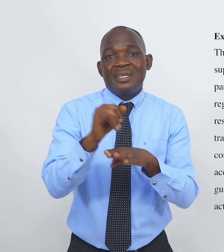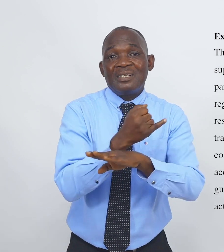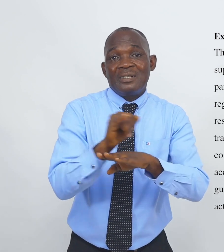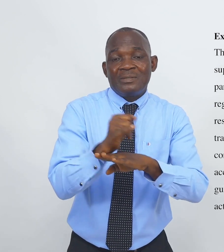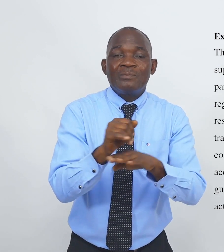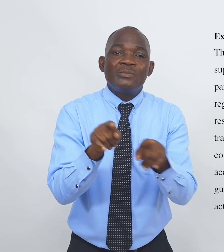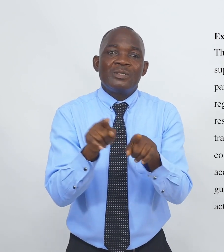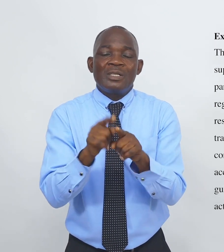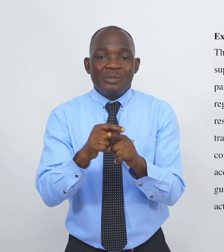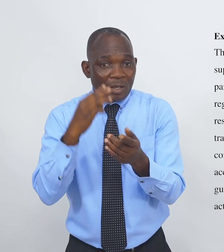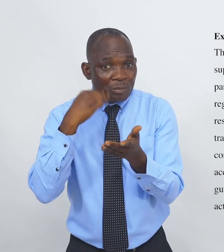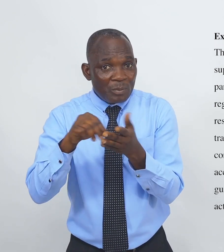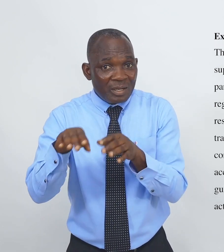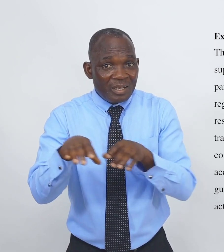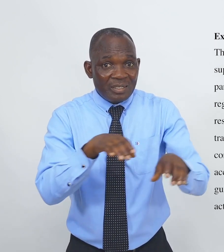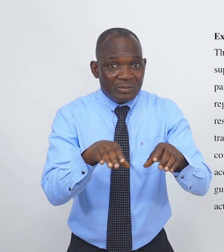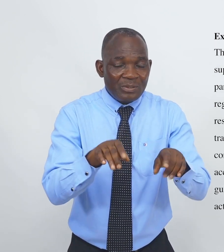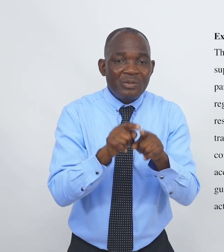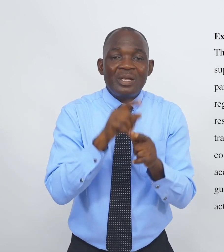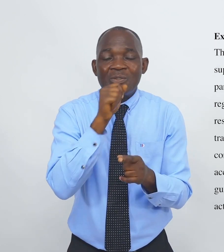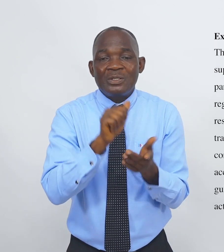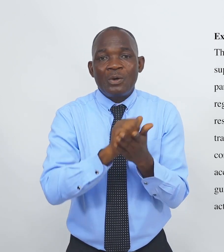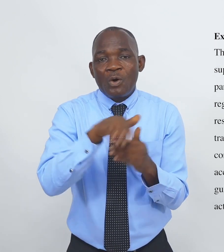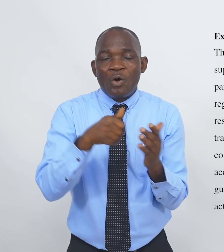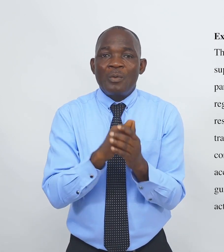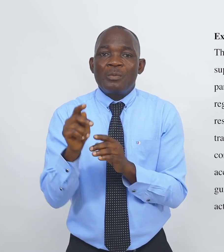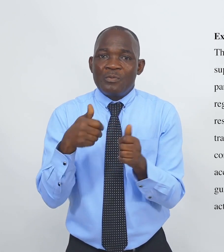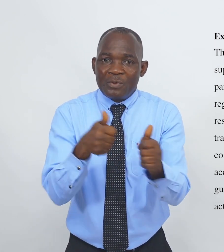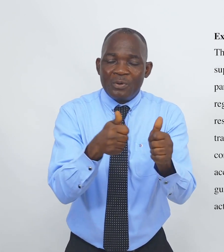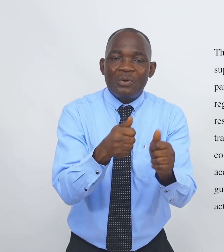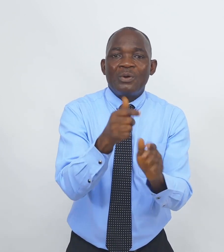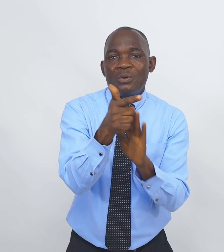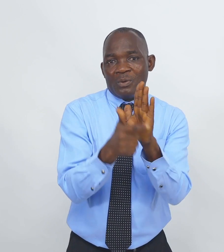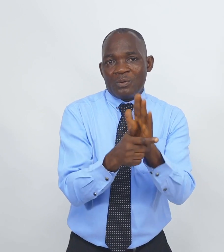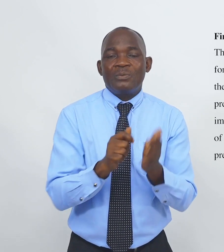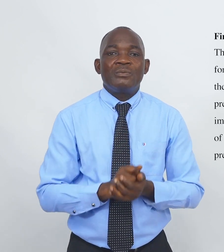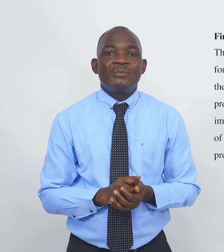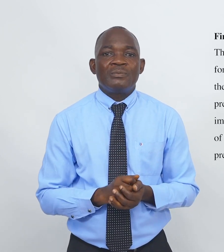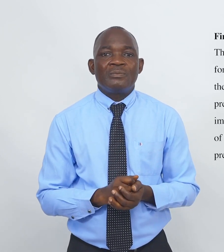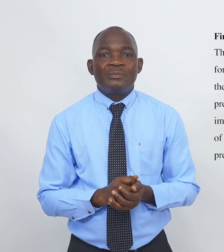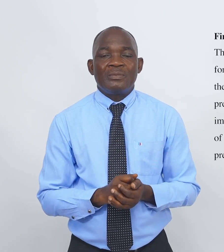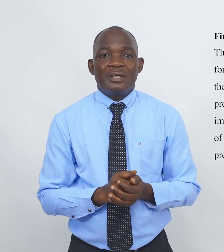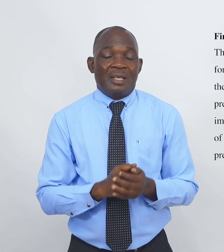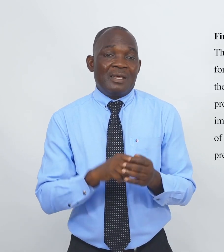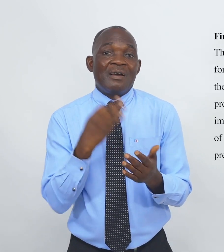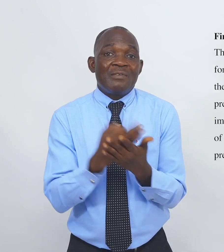by monitoring activities to ensure orderly and equitable dealings. Finance and Capital